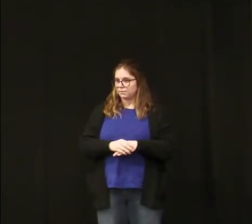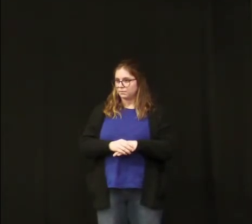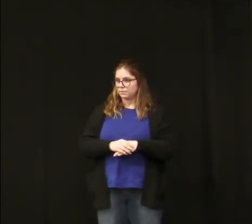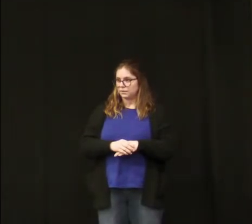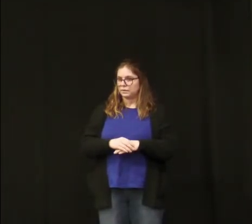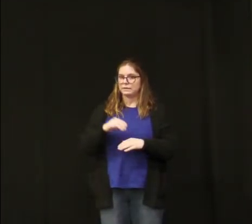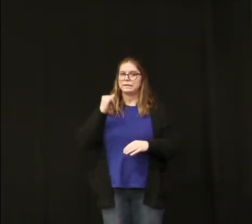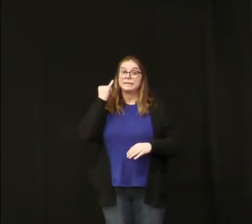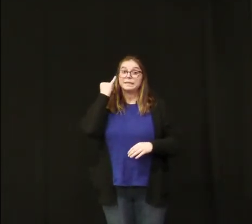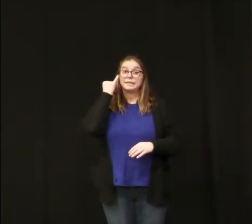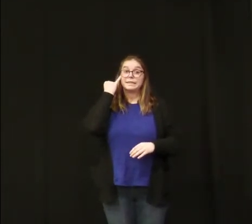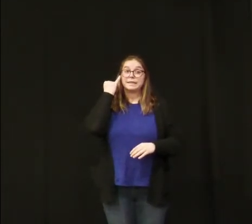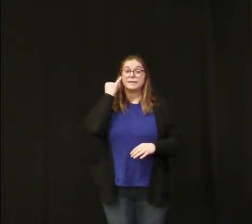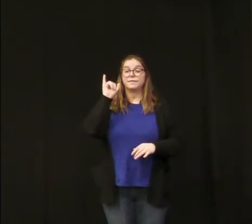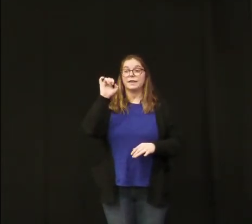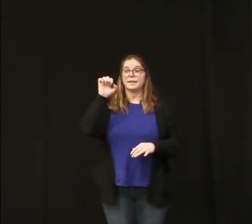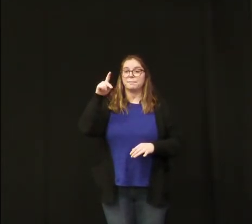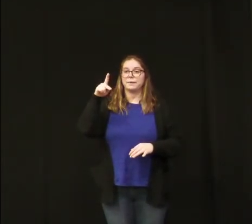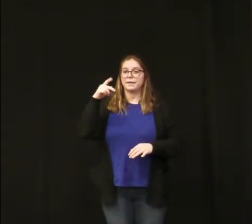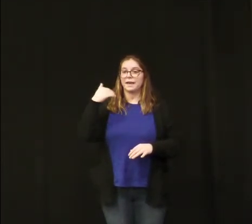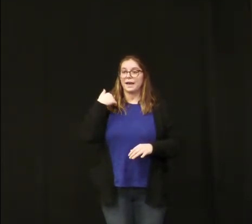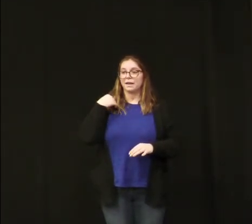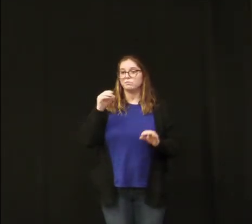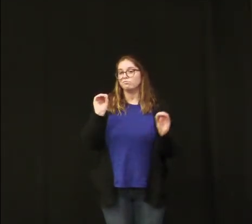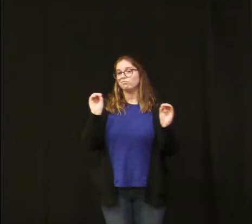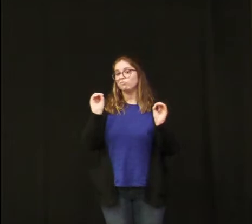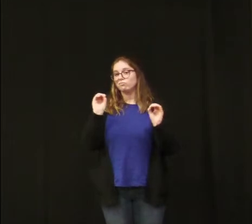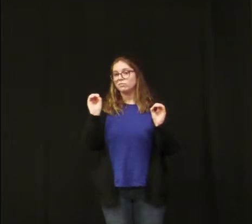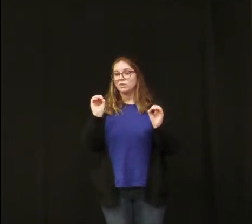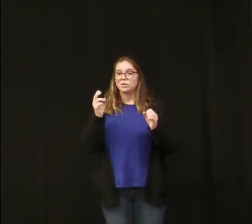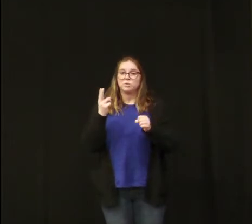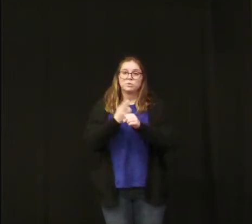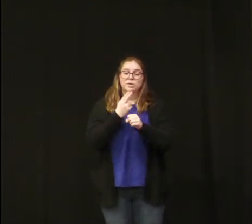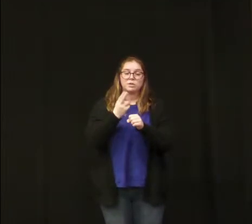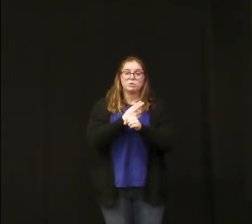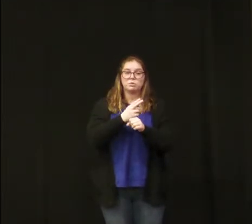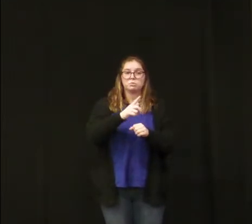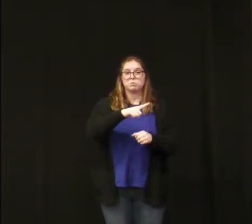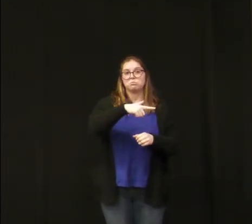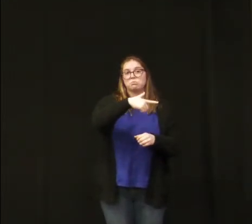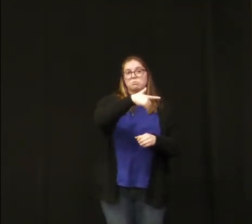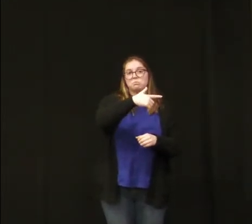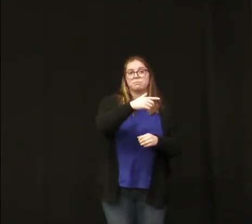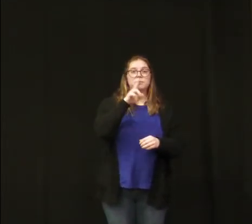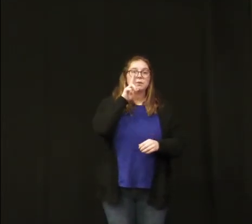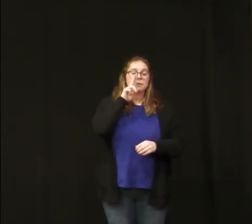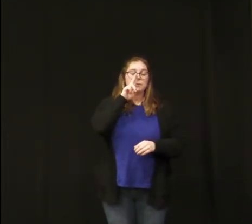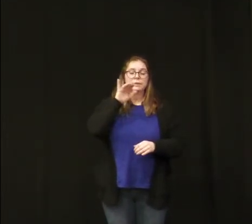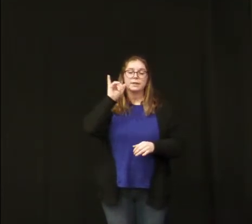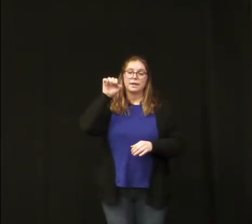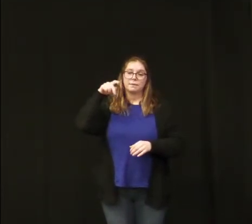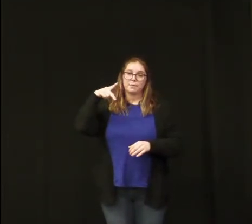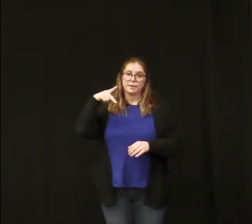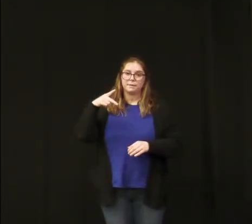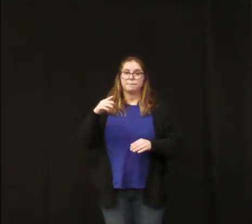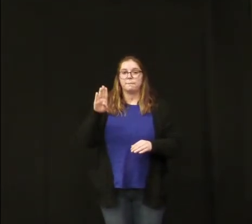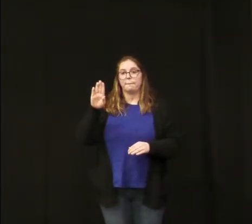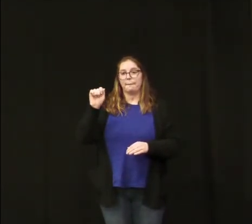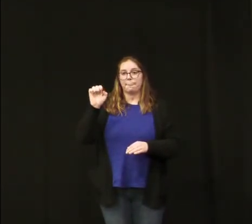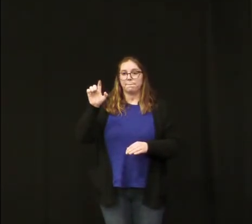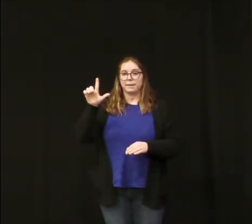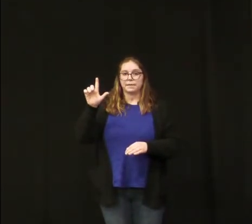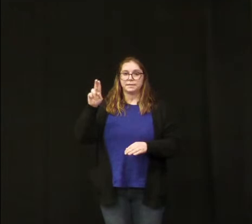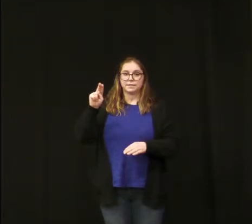If you did not bring your IEP, go ahead and use Jimmy's. Go back and look at his goal and baseline statement.